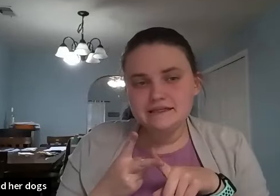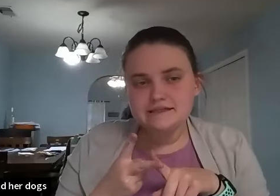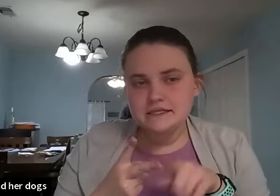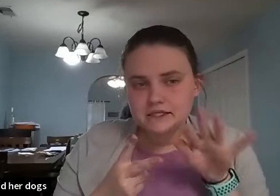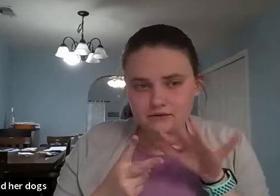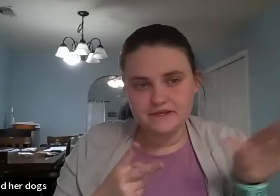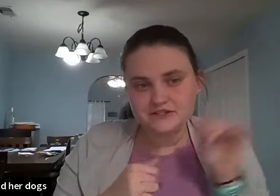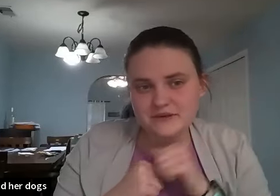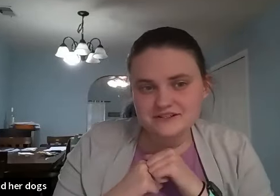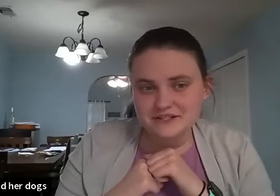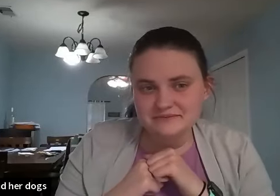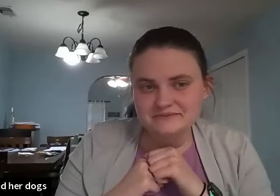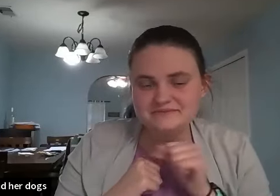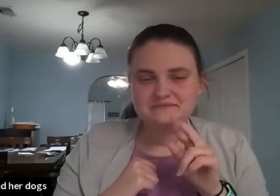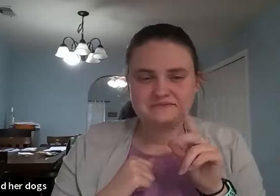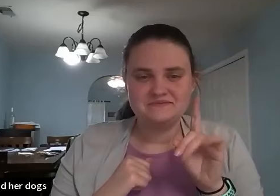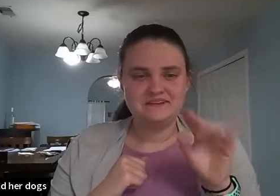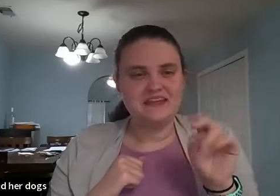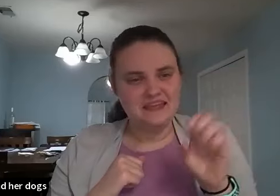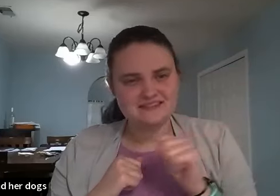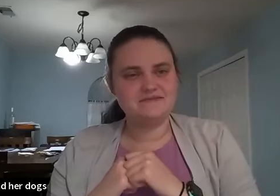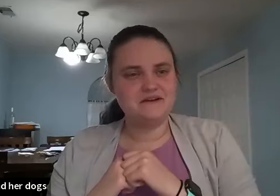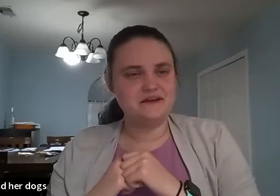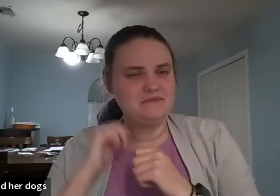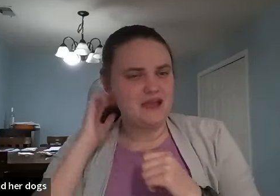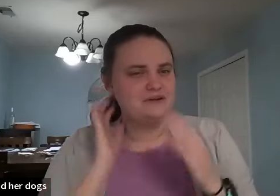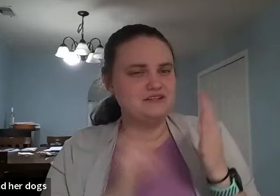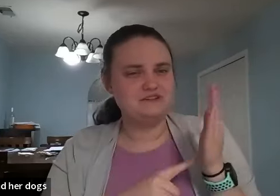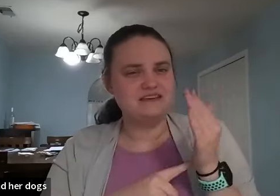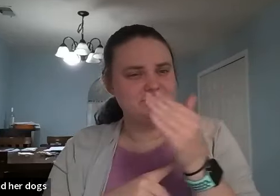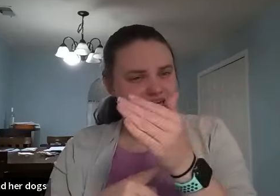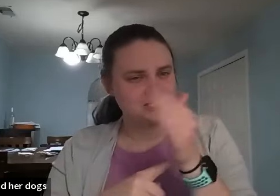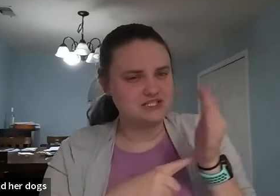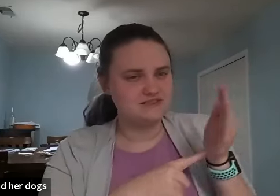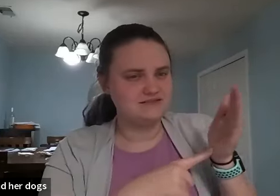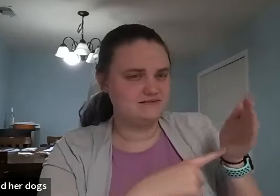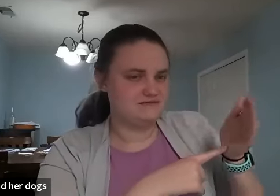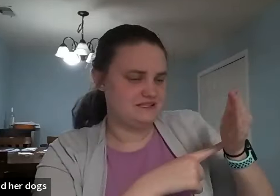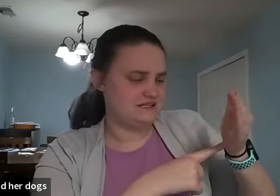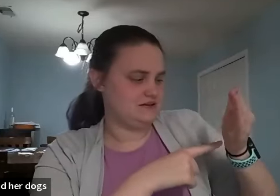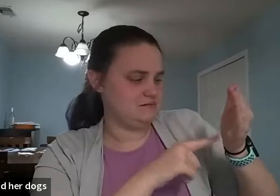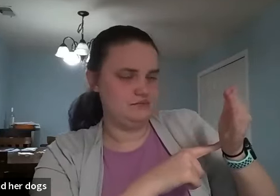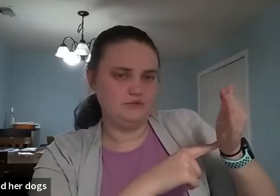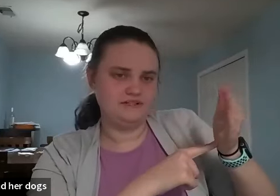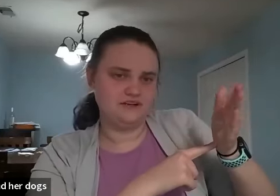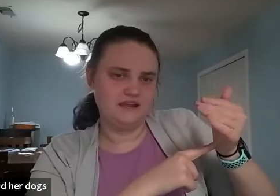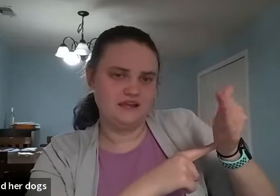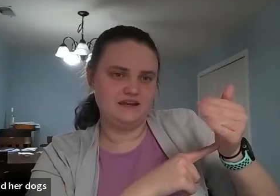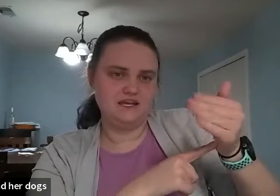Sardines, you fingerspell, sir. It's a very, you could say fish. It's like you point to your hand and you